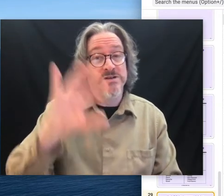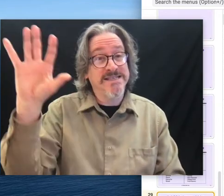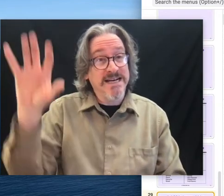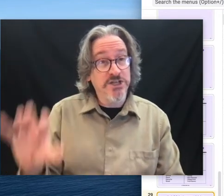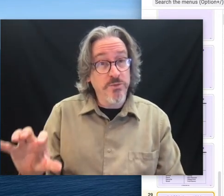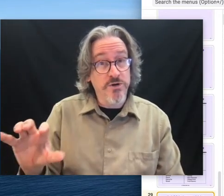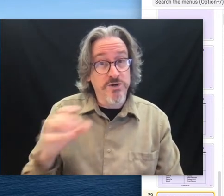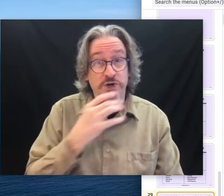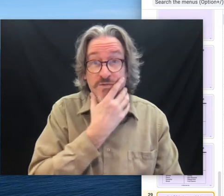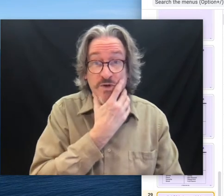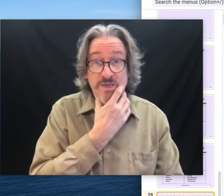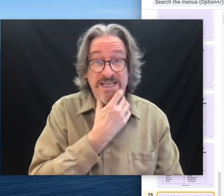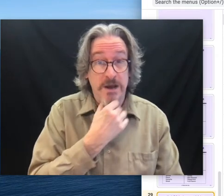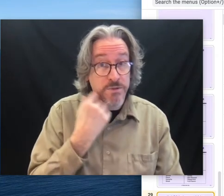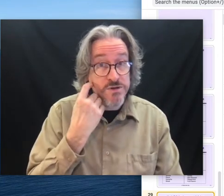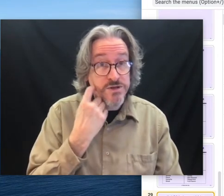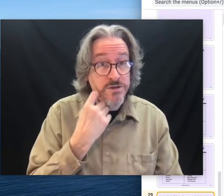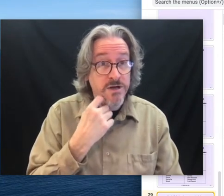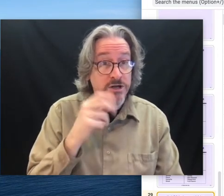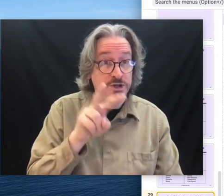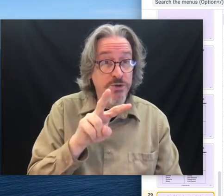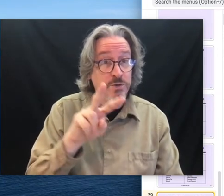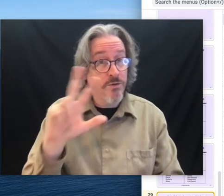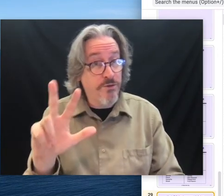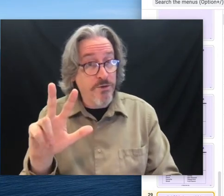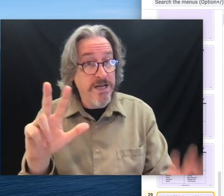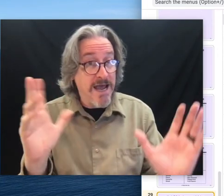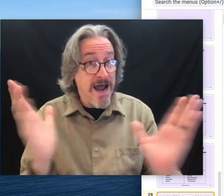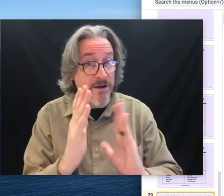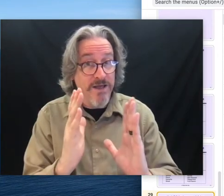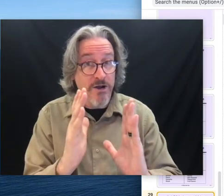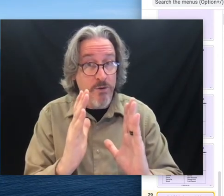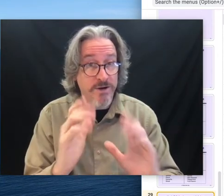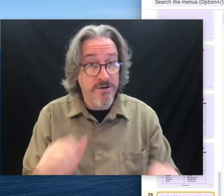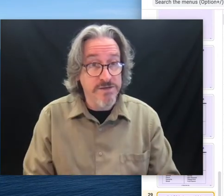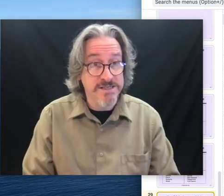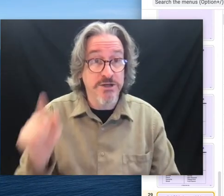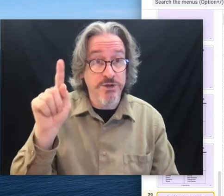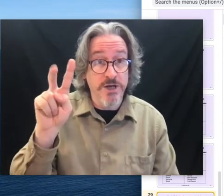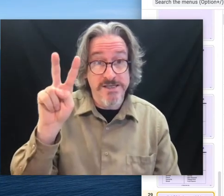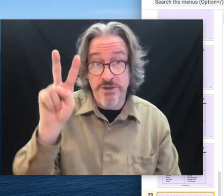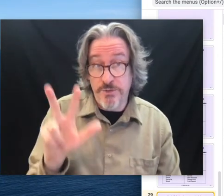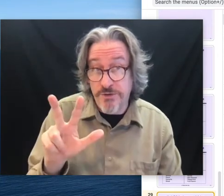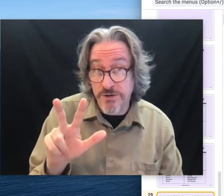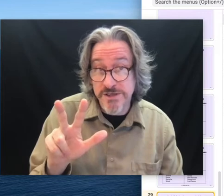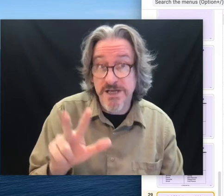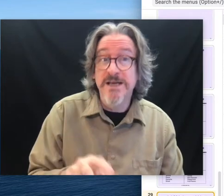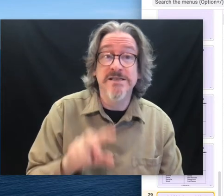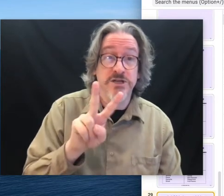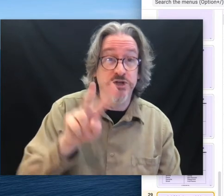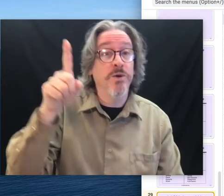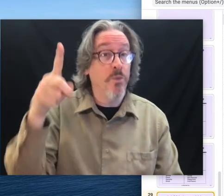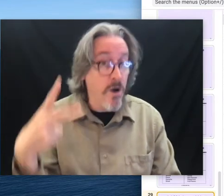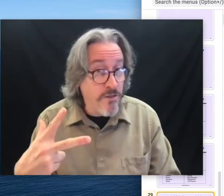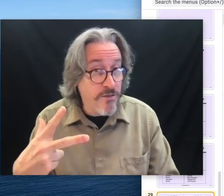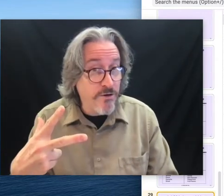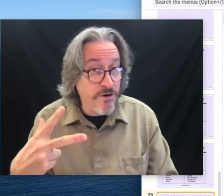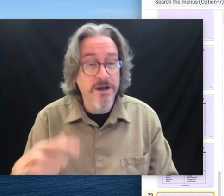There's a section where there's confusing numbers: 2, 3, and how do they incorporate those? Is it 2/3? Is it